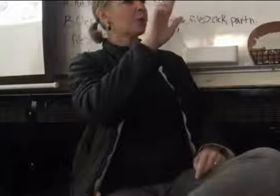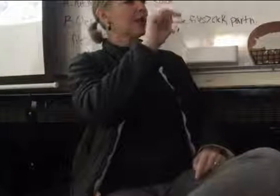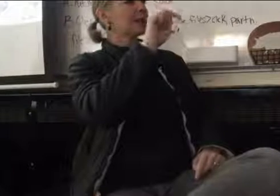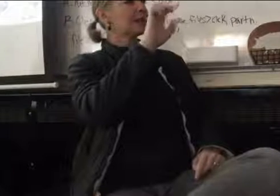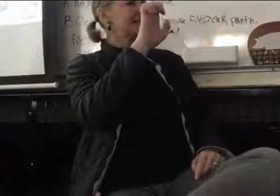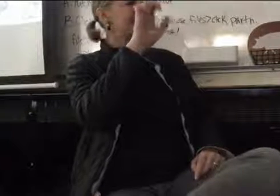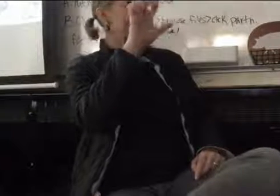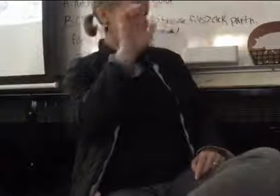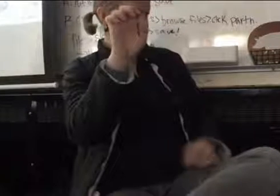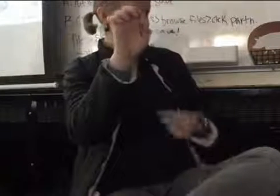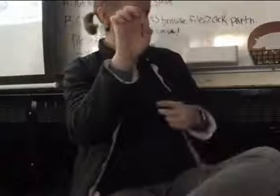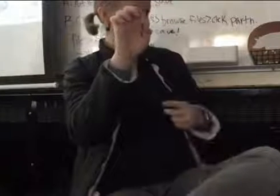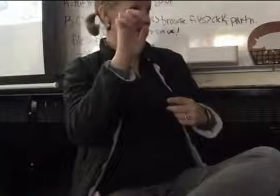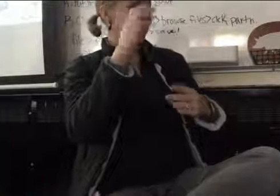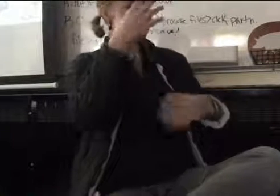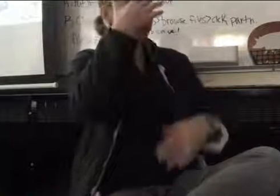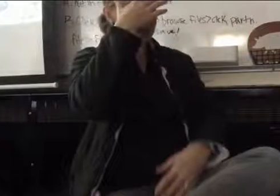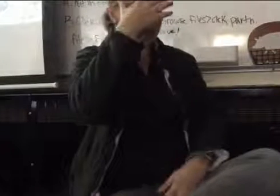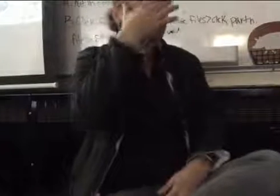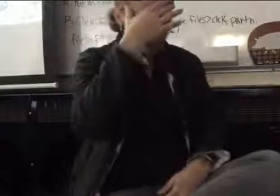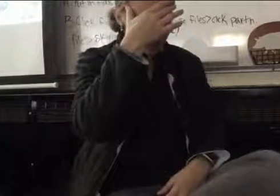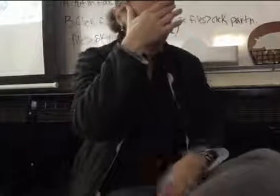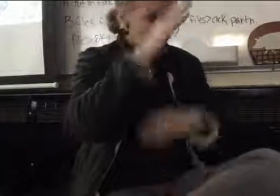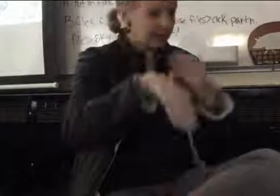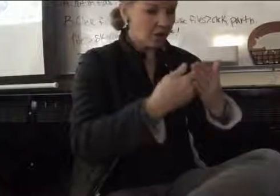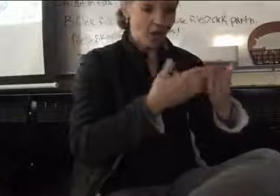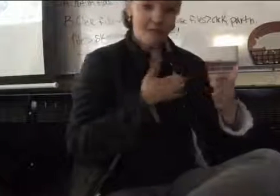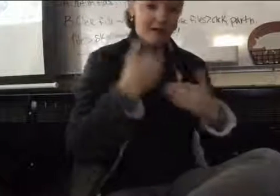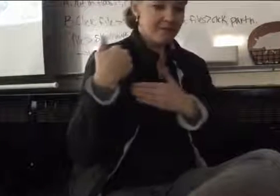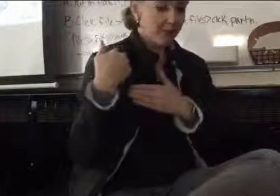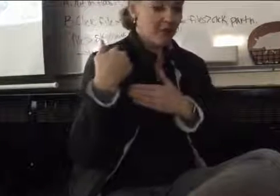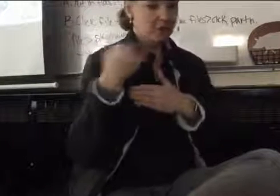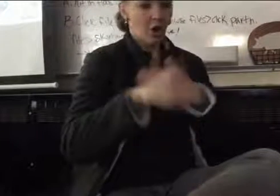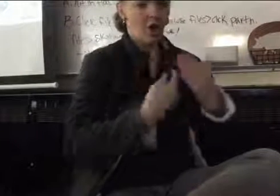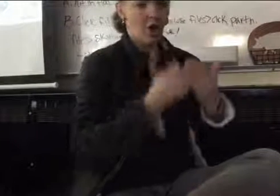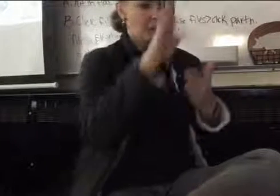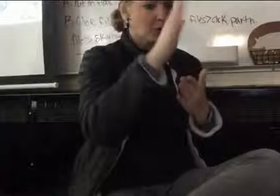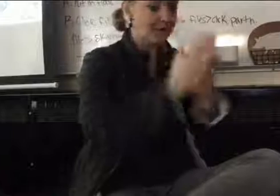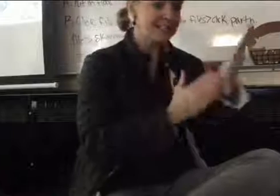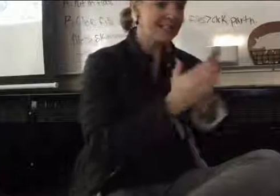post. He had his head in his hands, and he said, "This is all my fault. All your death is on my